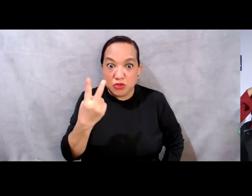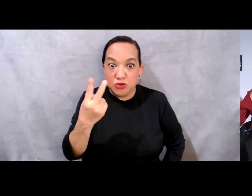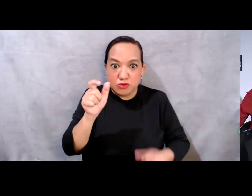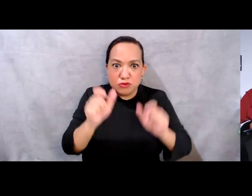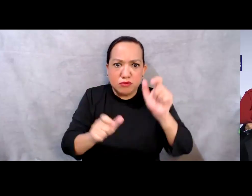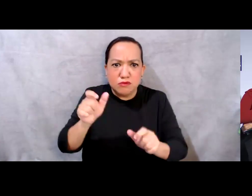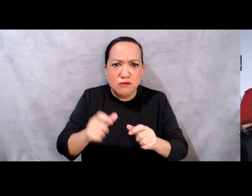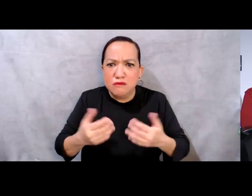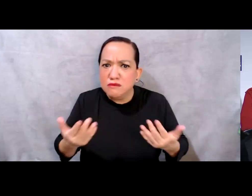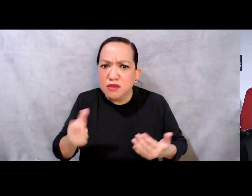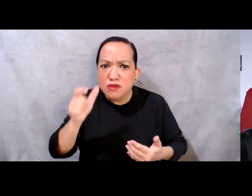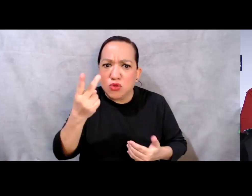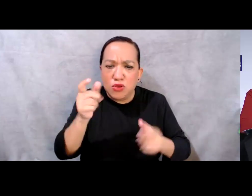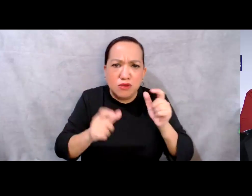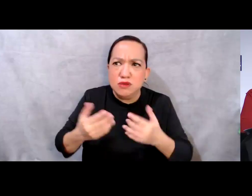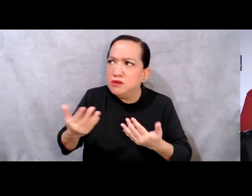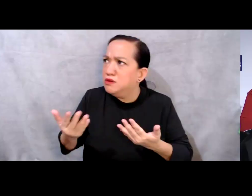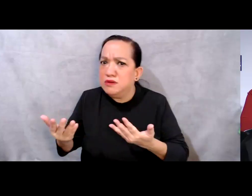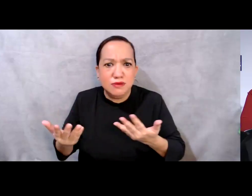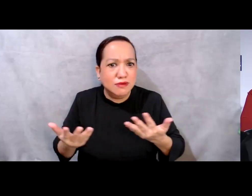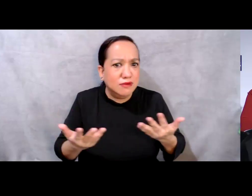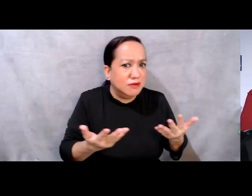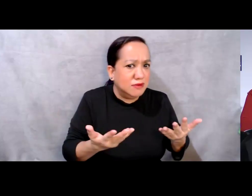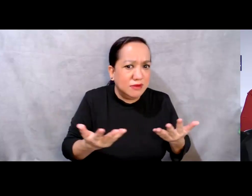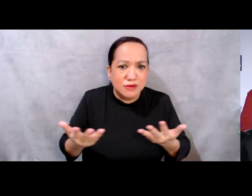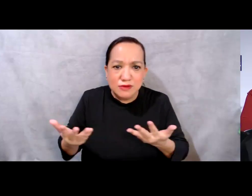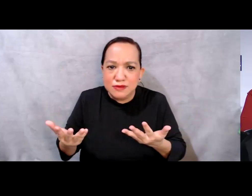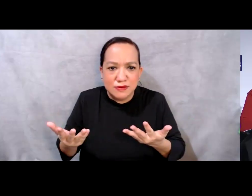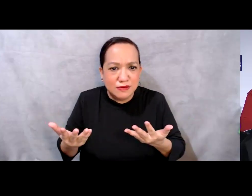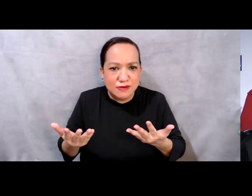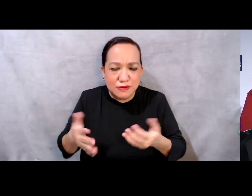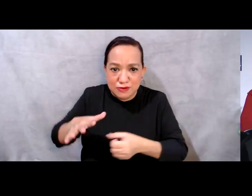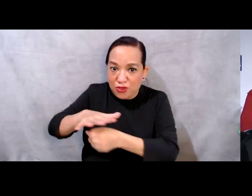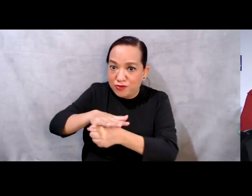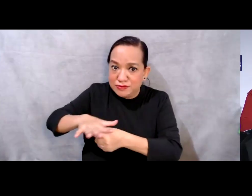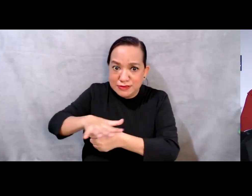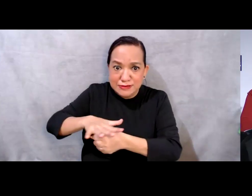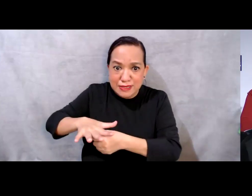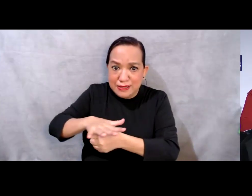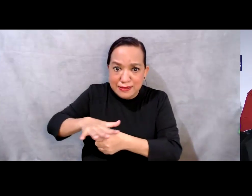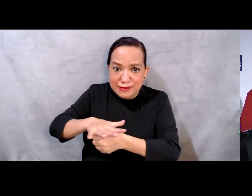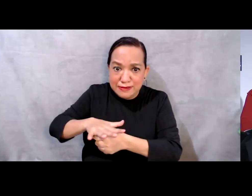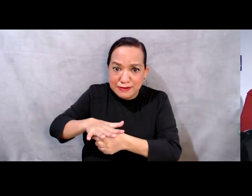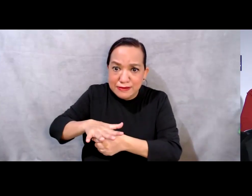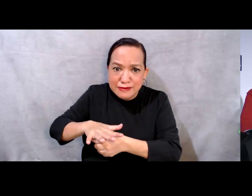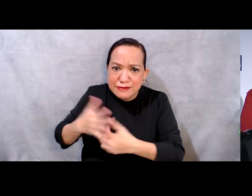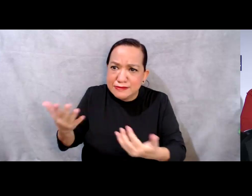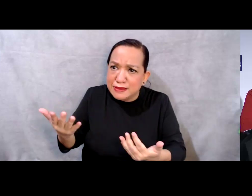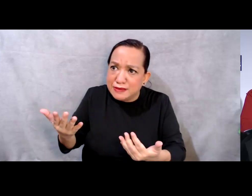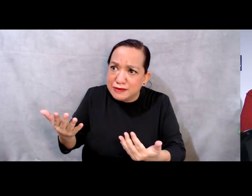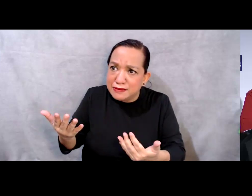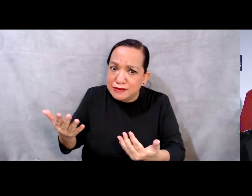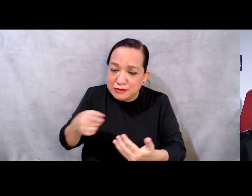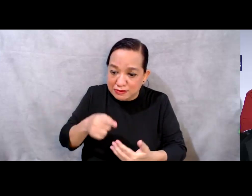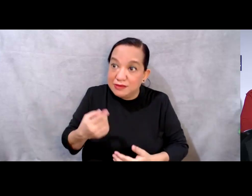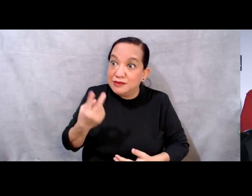local people's representative, and at best, they were sent to the police station for more information. So there was